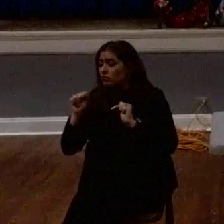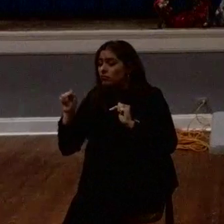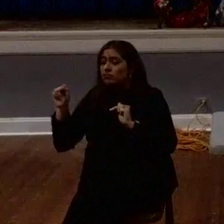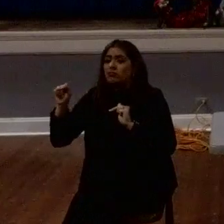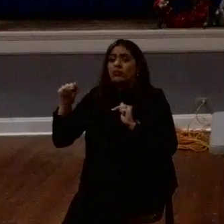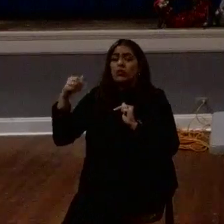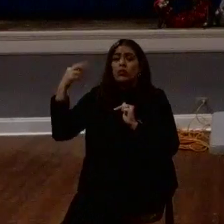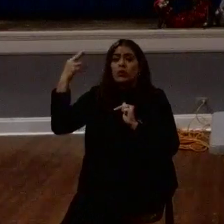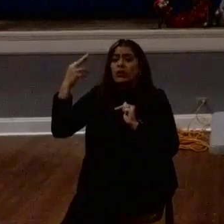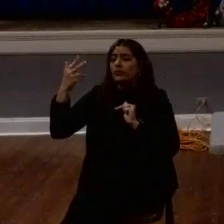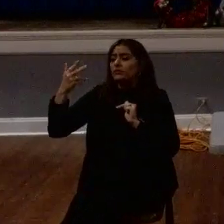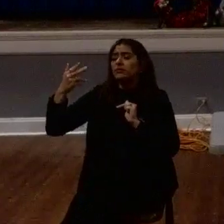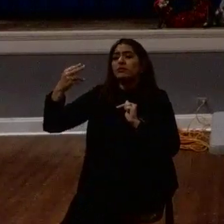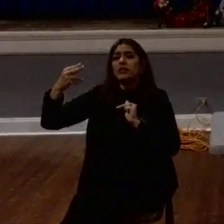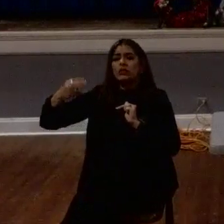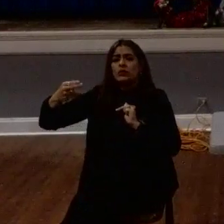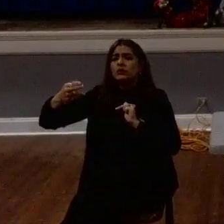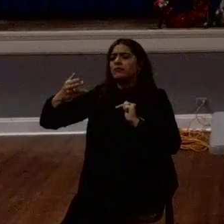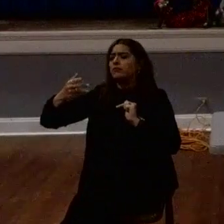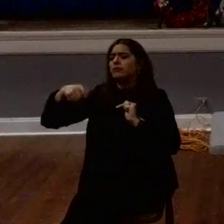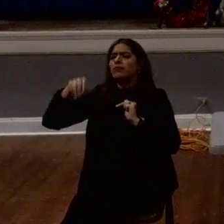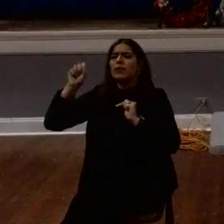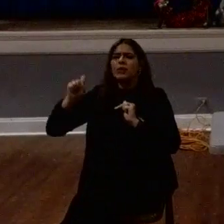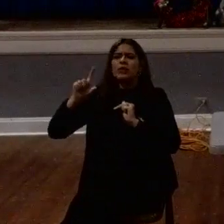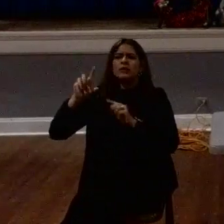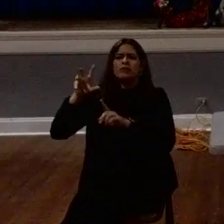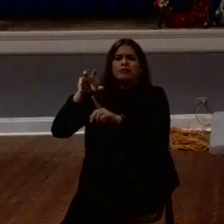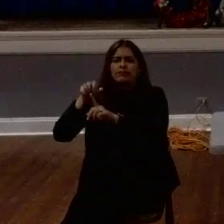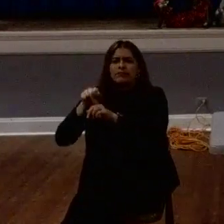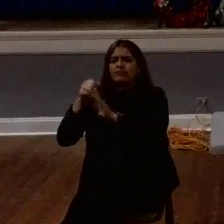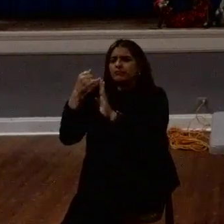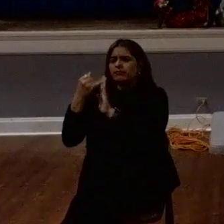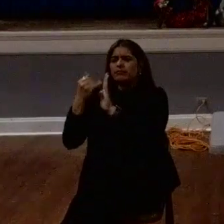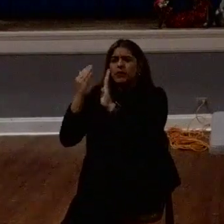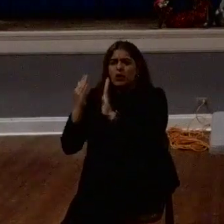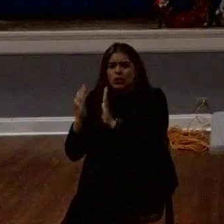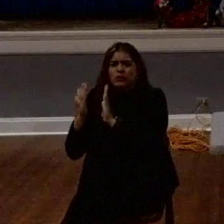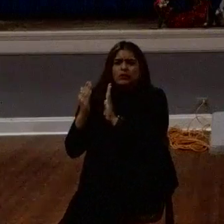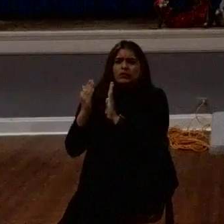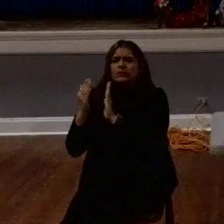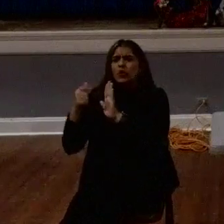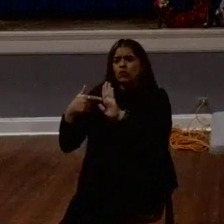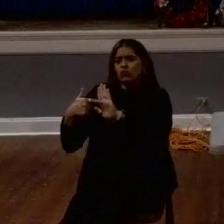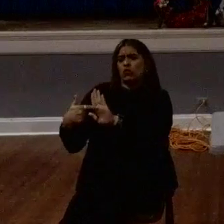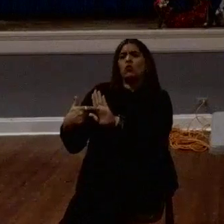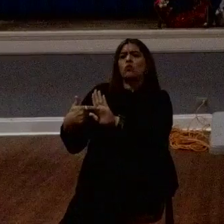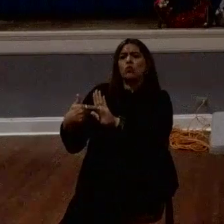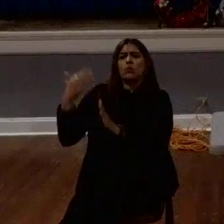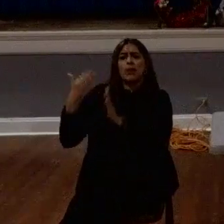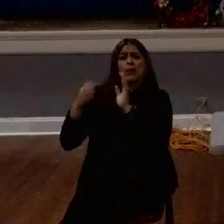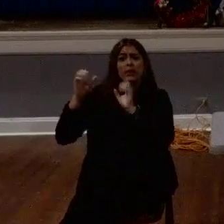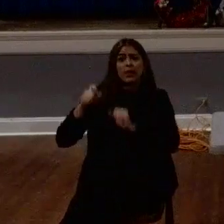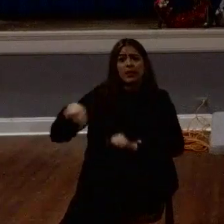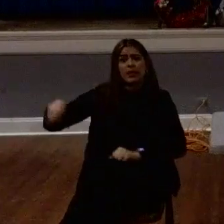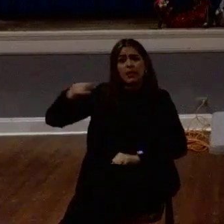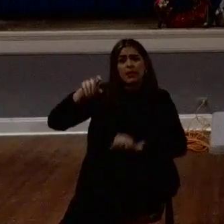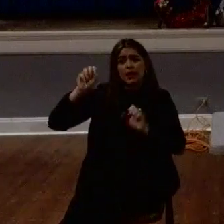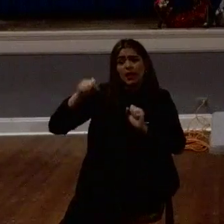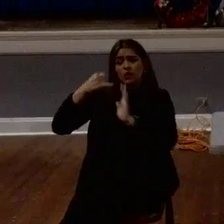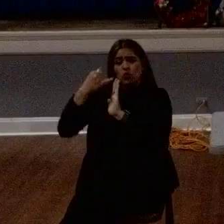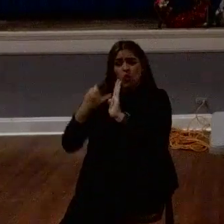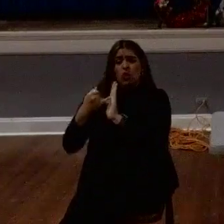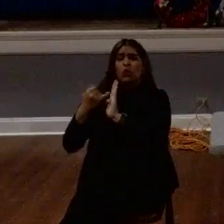stories that, again, we can engage artists to kind of depict that and to show it in graphic